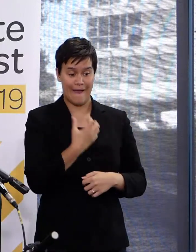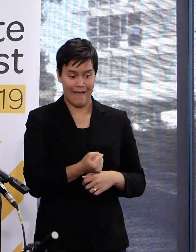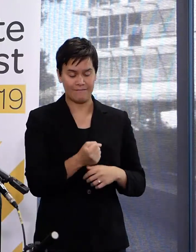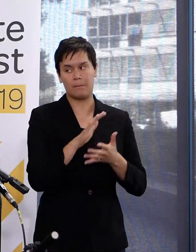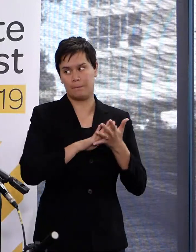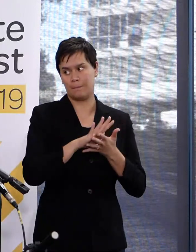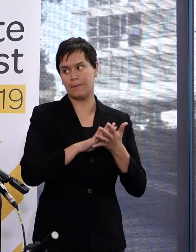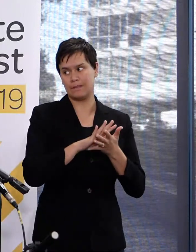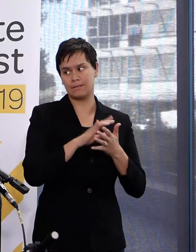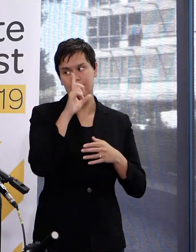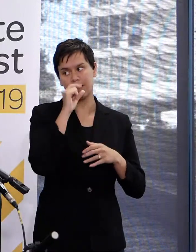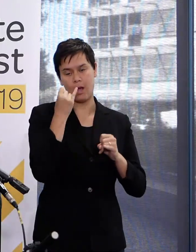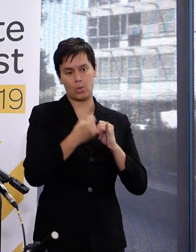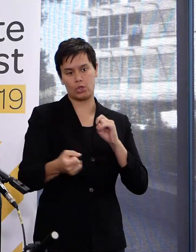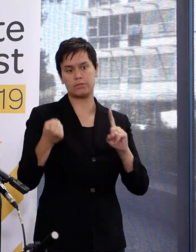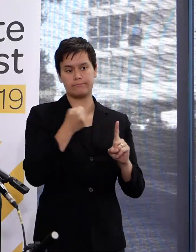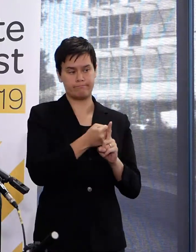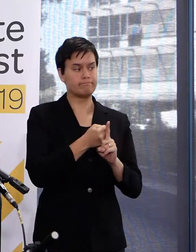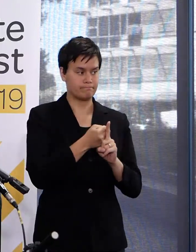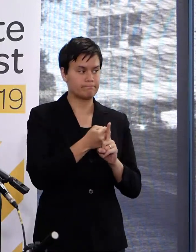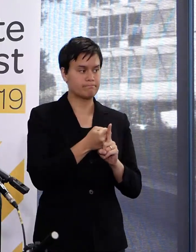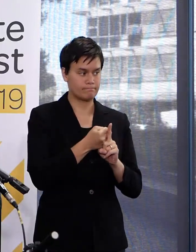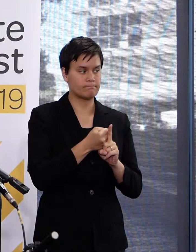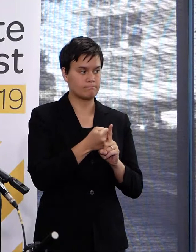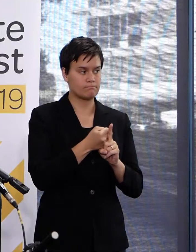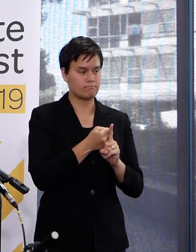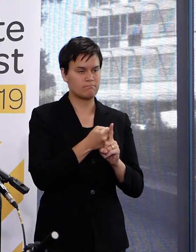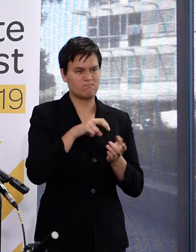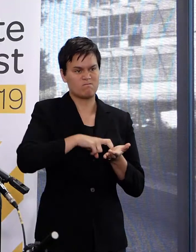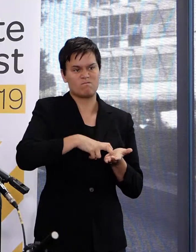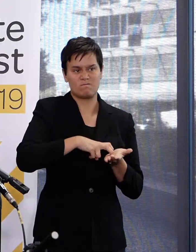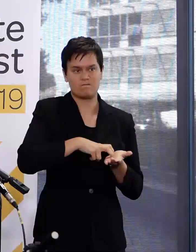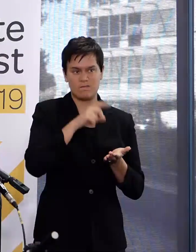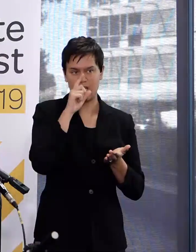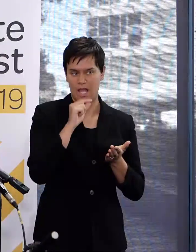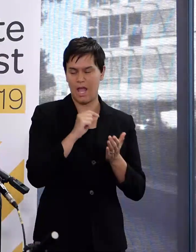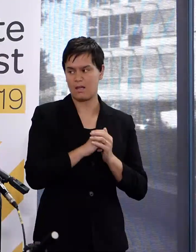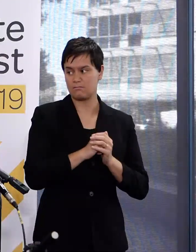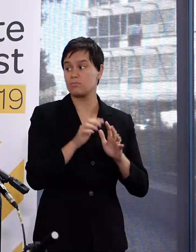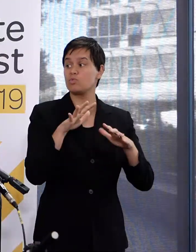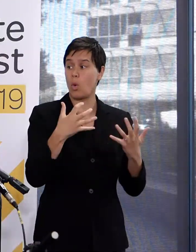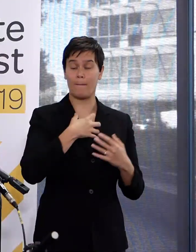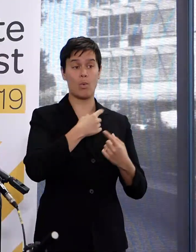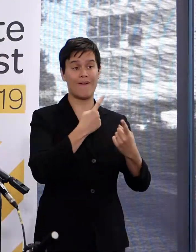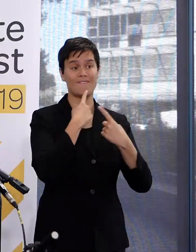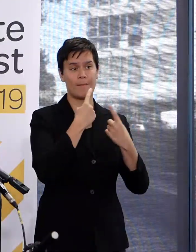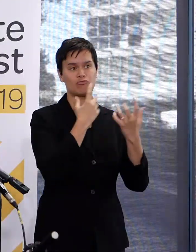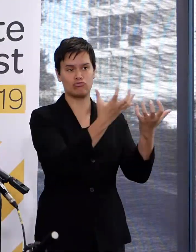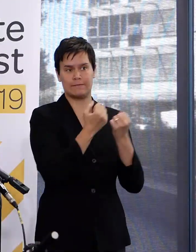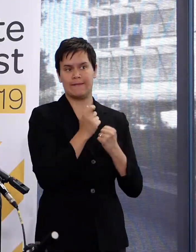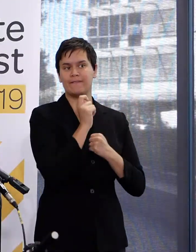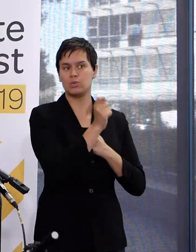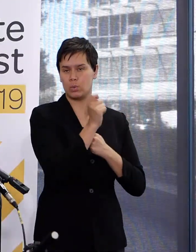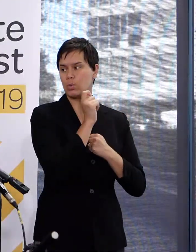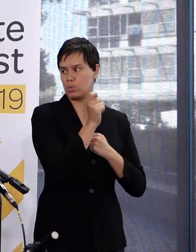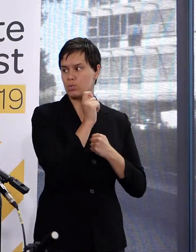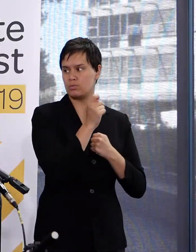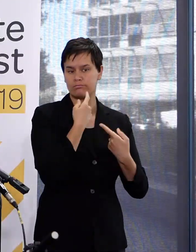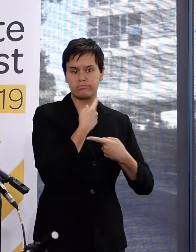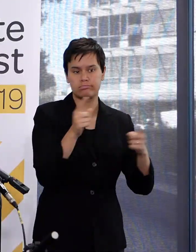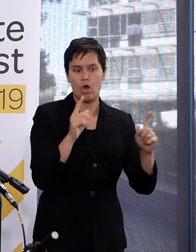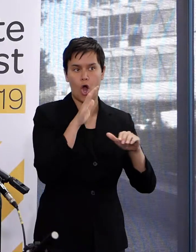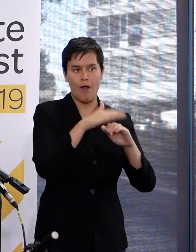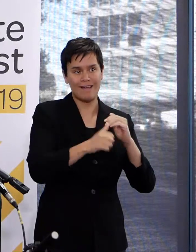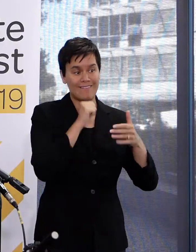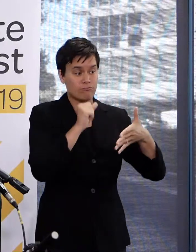think the Prime Minister talked about that there'll be more information released on this in coming days about the sequencing framework and some of